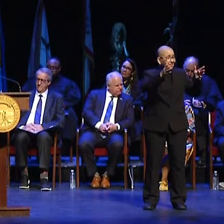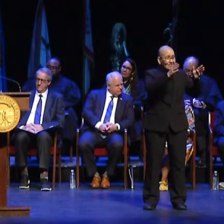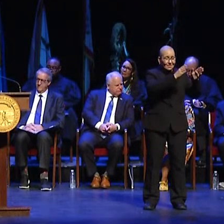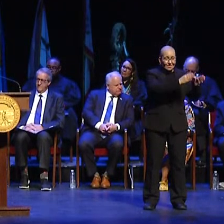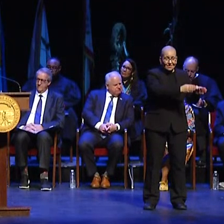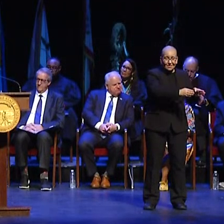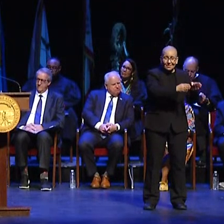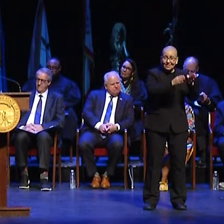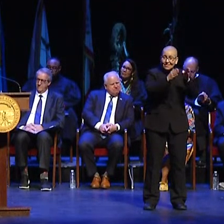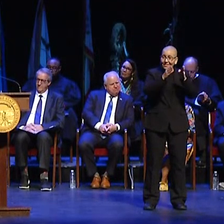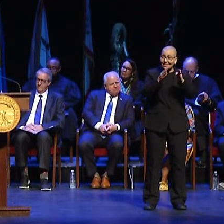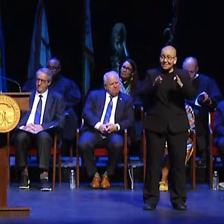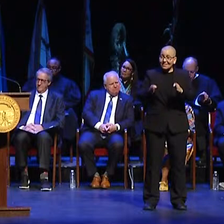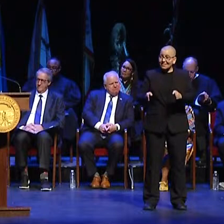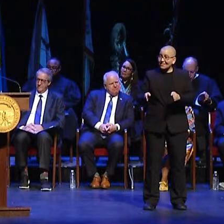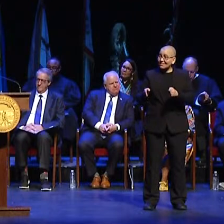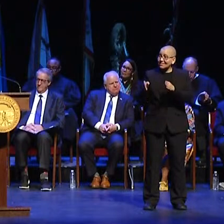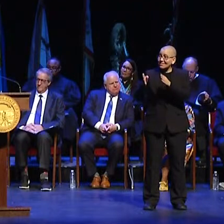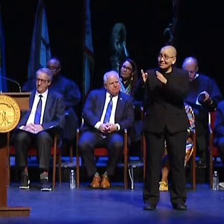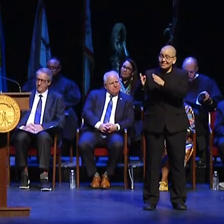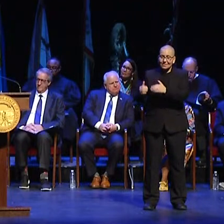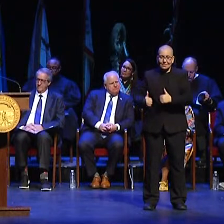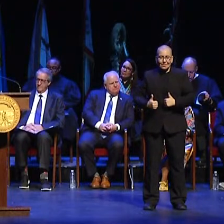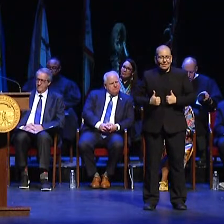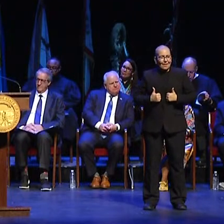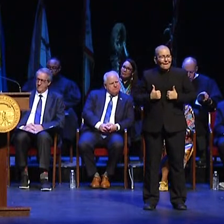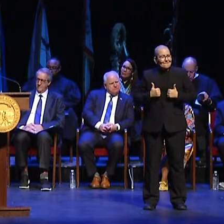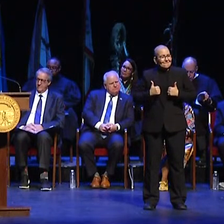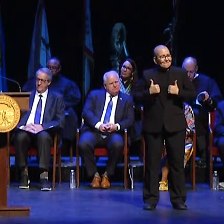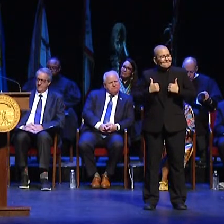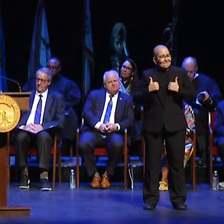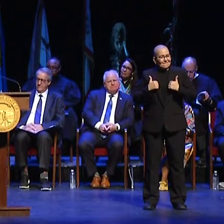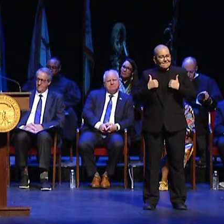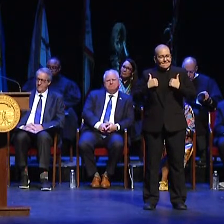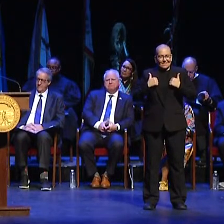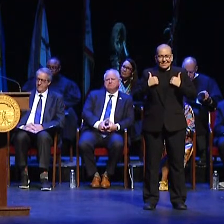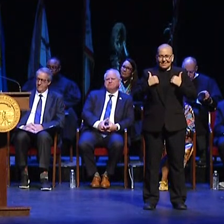living for today.